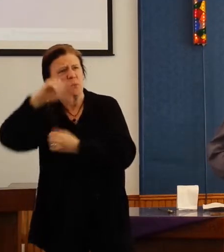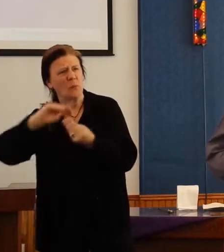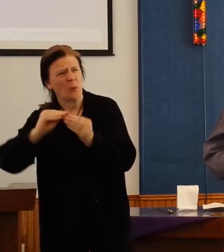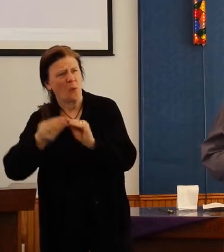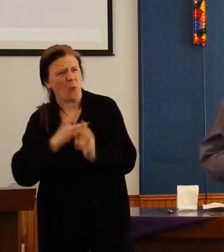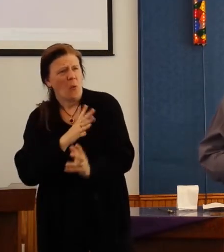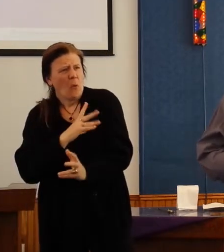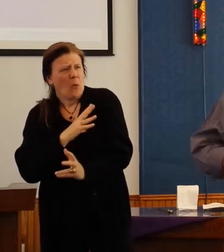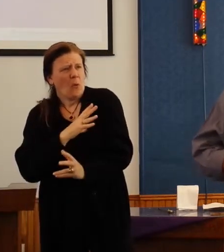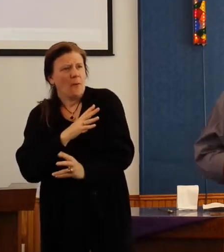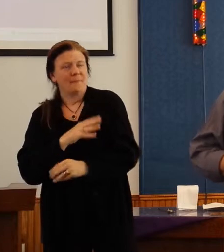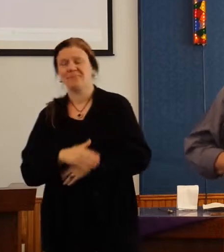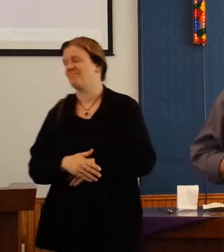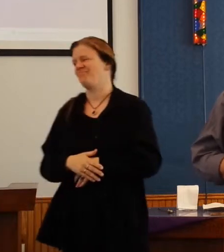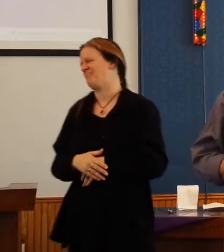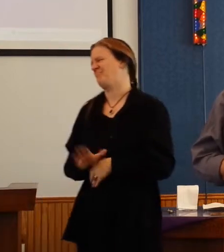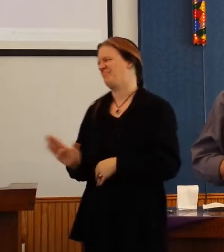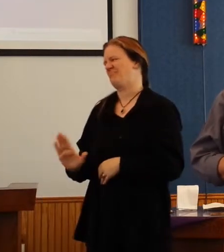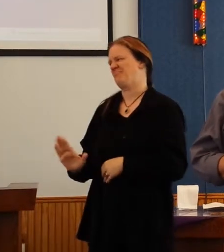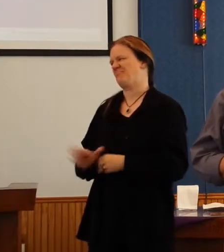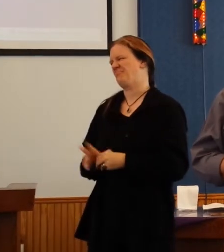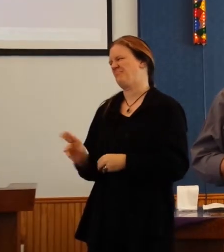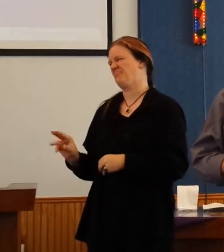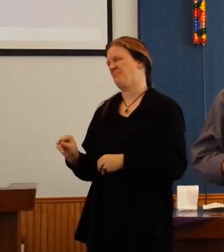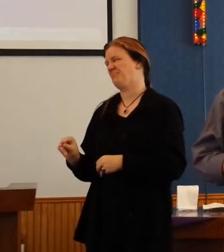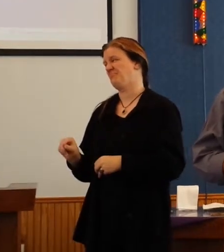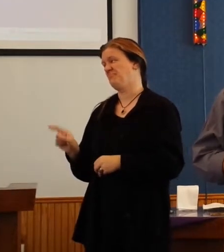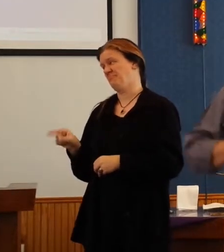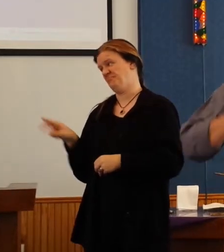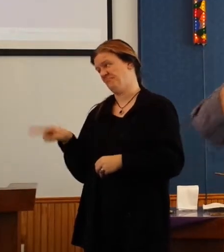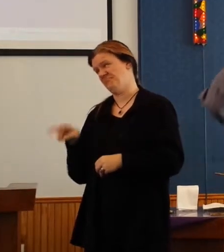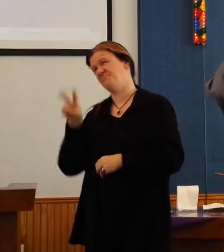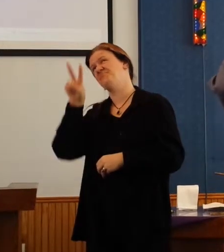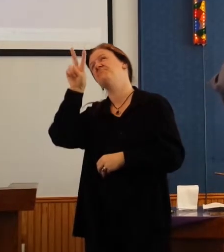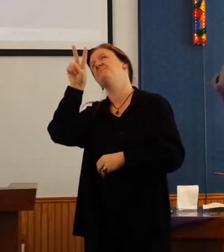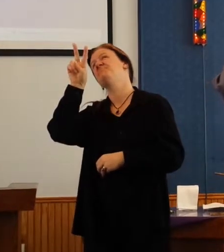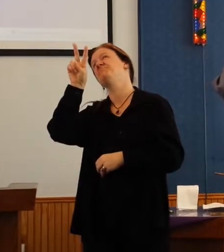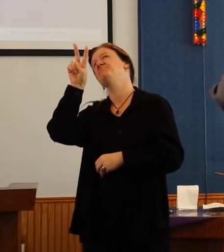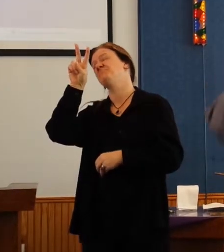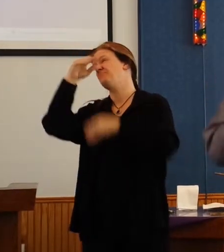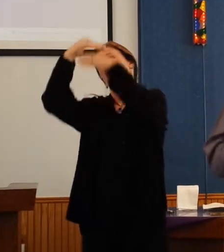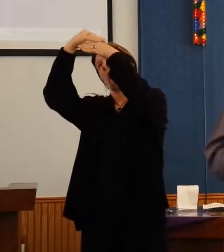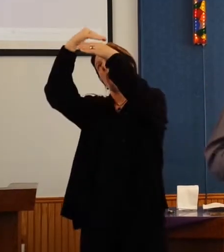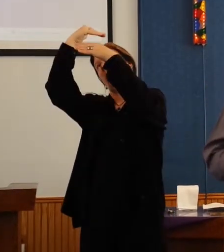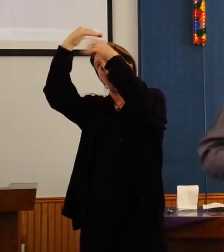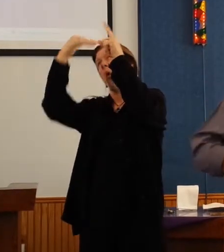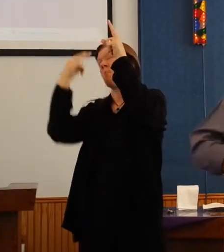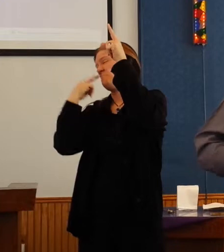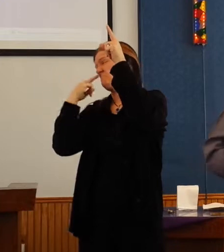said. "It's really nothing," he said. "The number's actually on a piece of tape on the